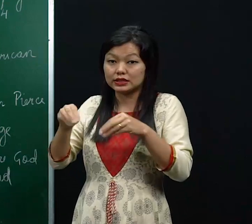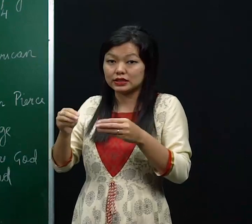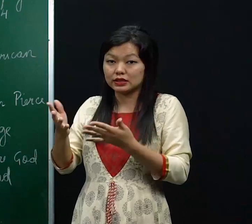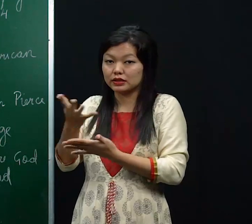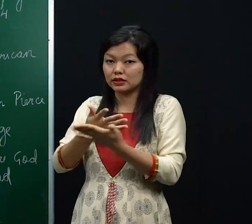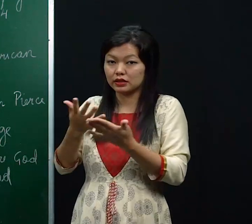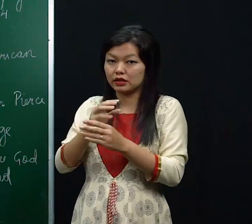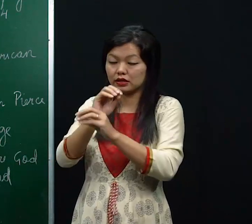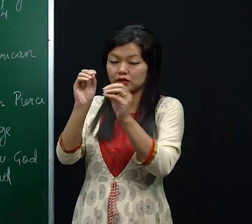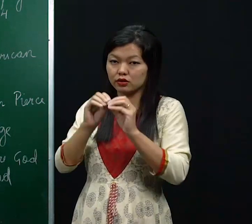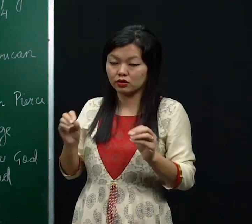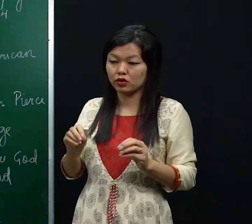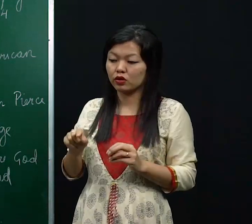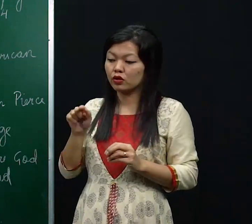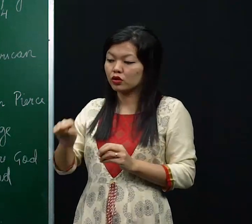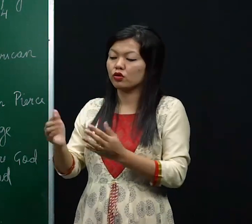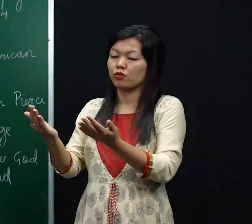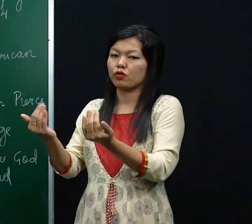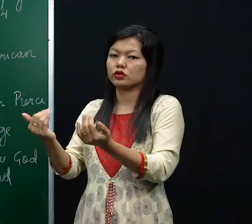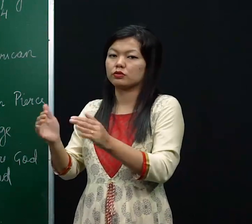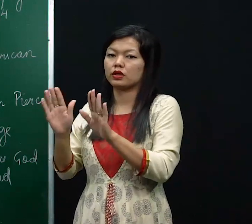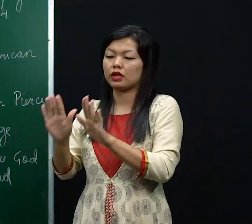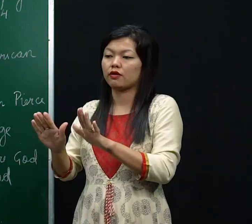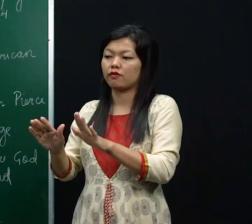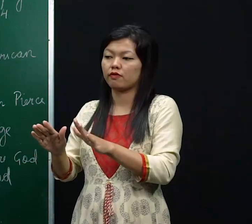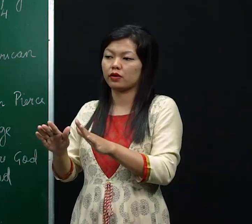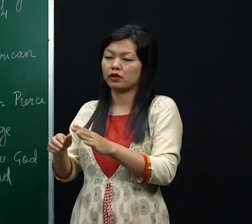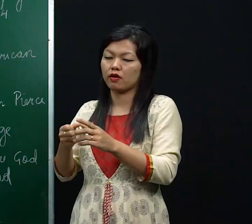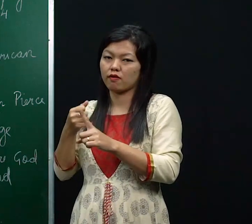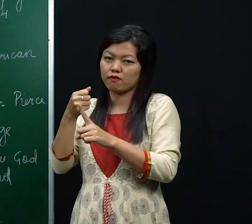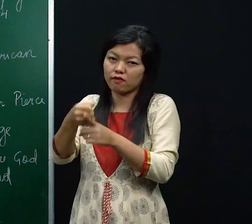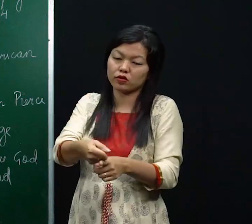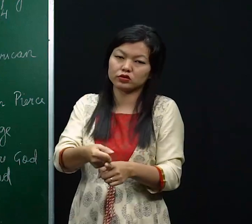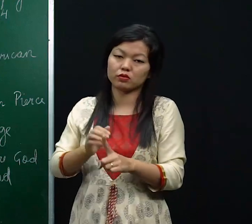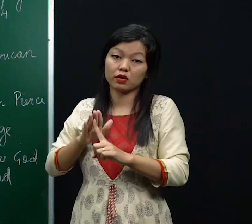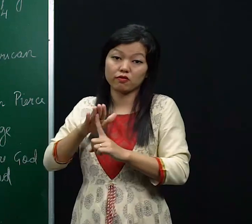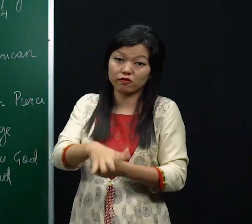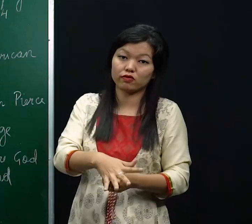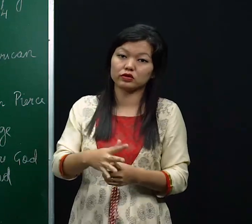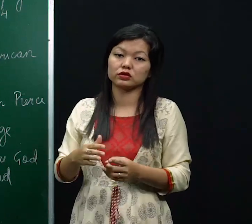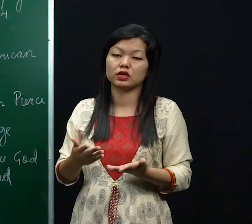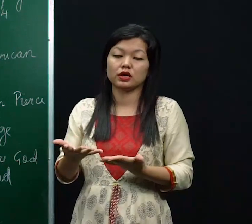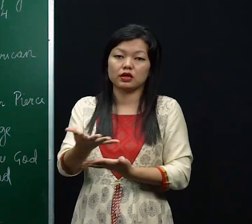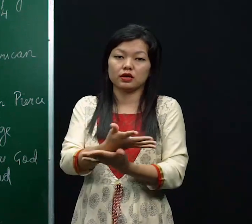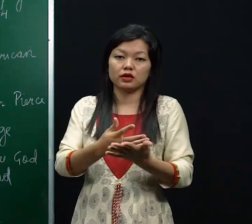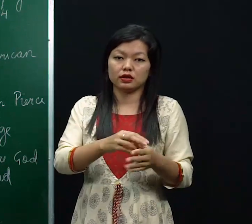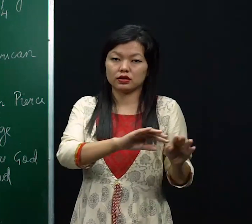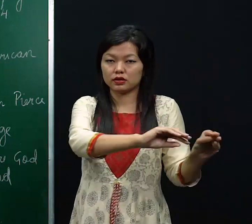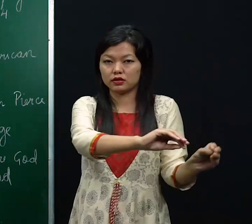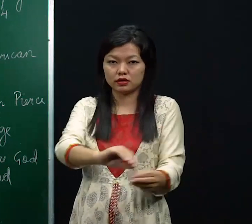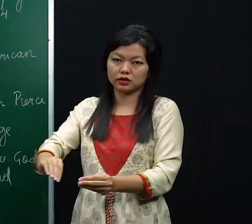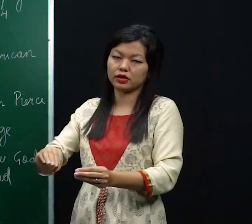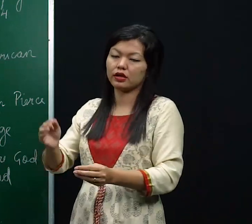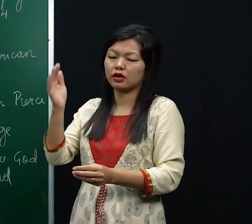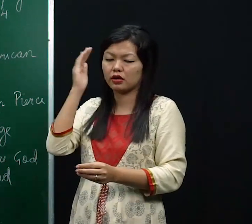will not sell, but he did not even say, on the other hand, that he is willing to sell the land. And he said, "But I do not